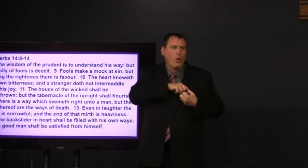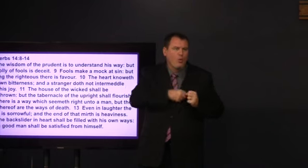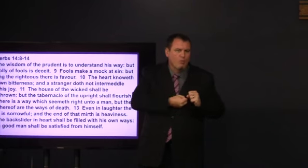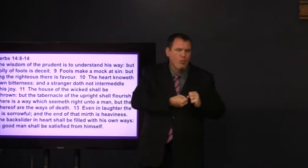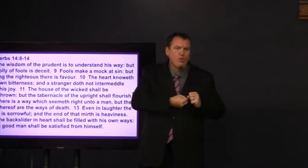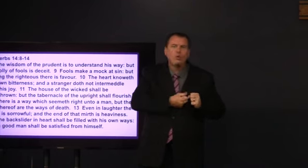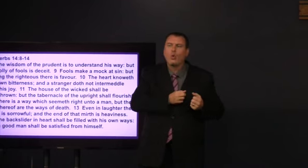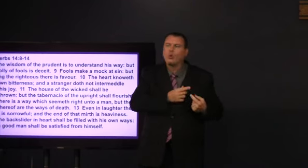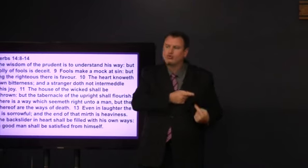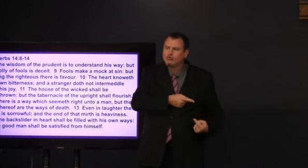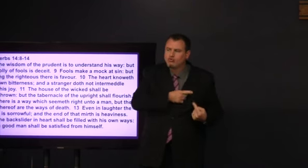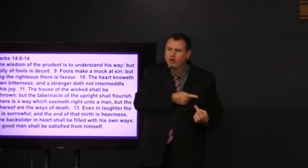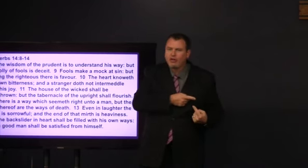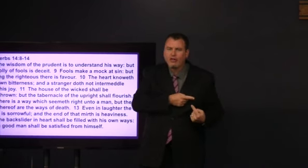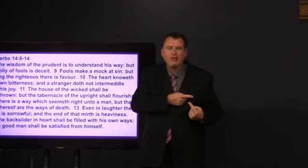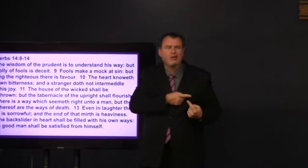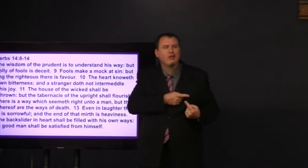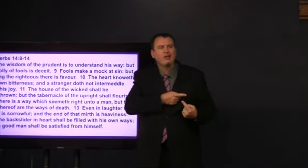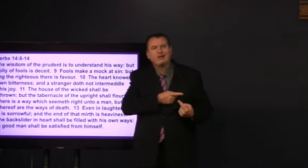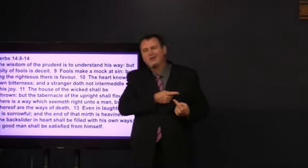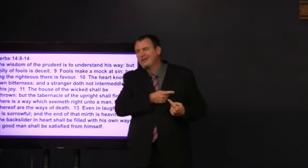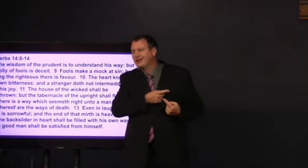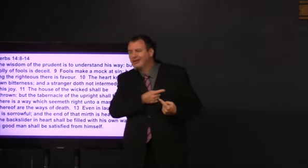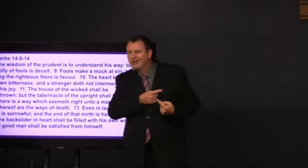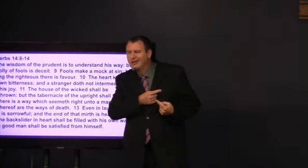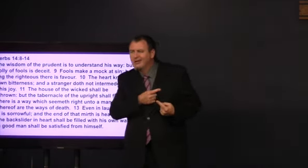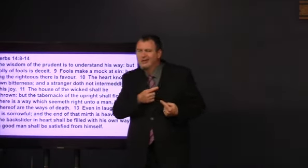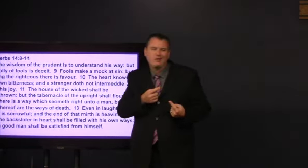inside you may still be sorrowful. You may still be struggling.